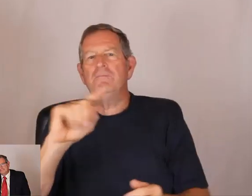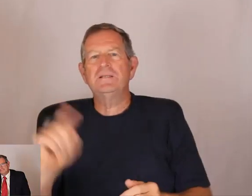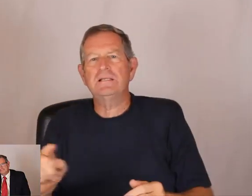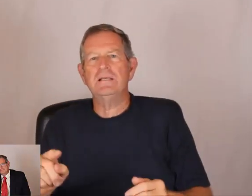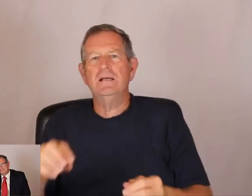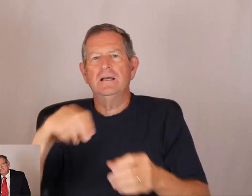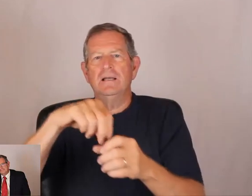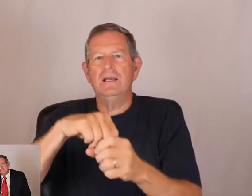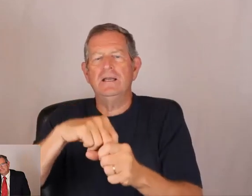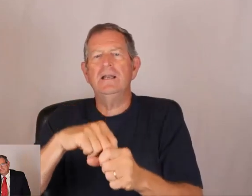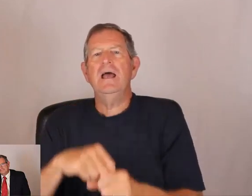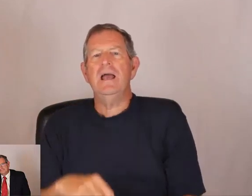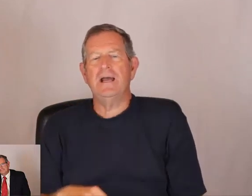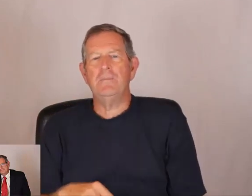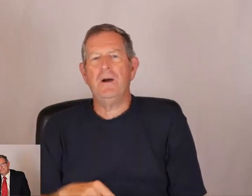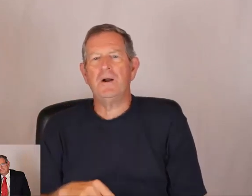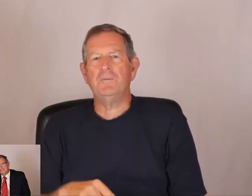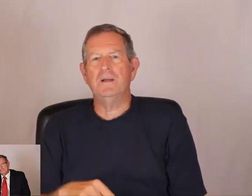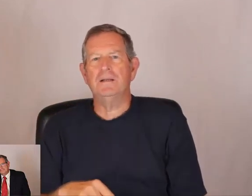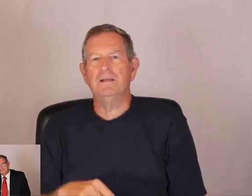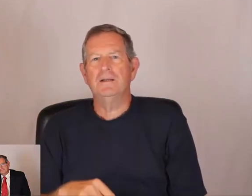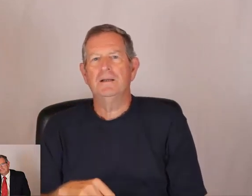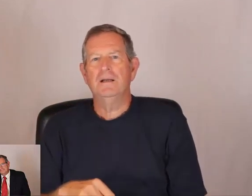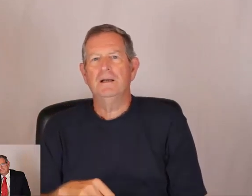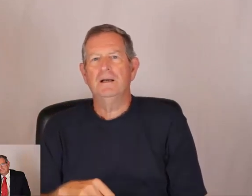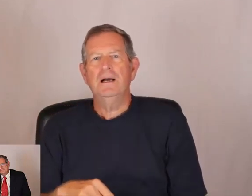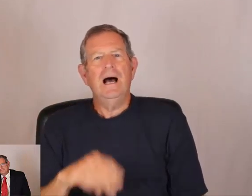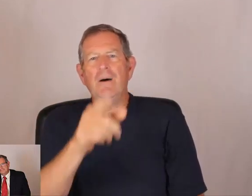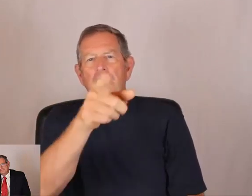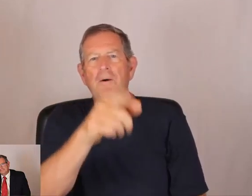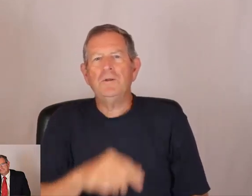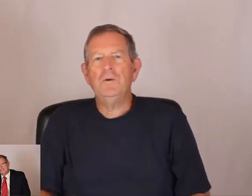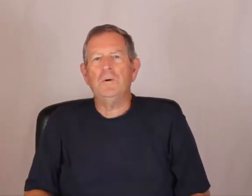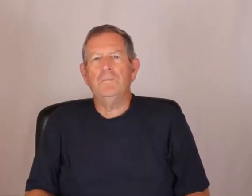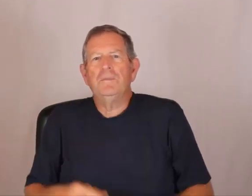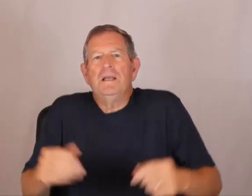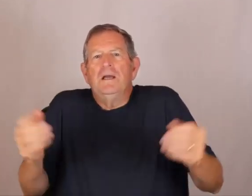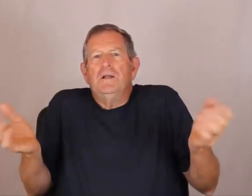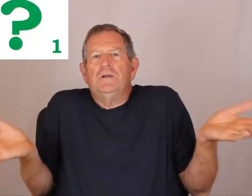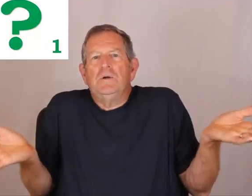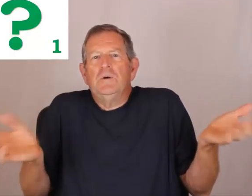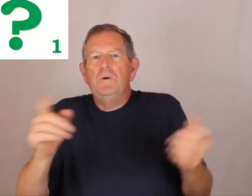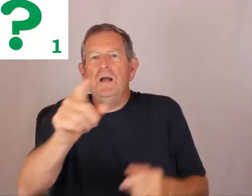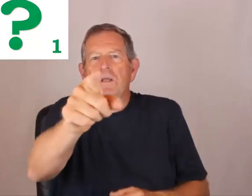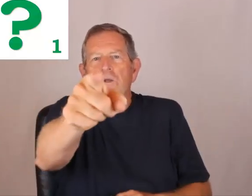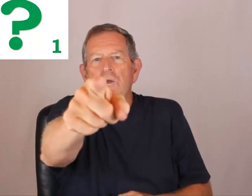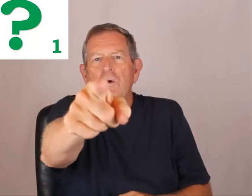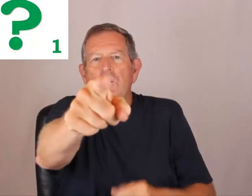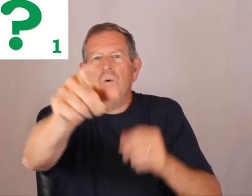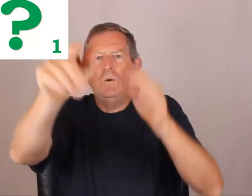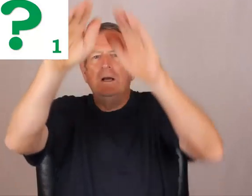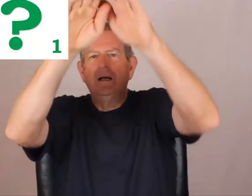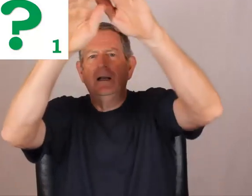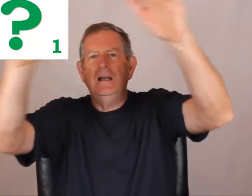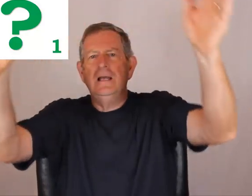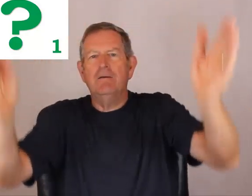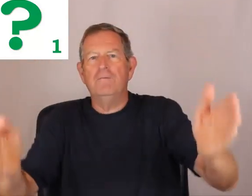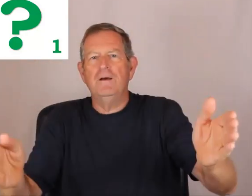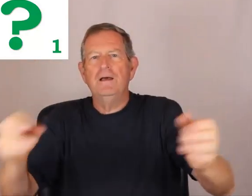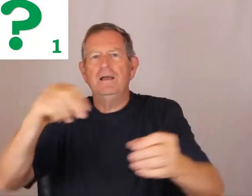lives in an apartment. How about you? Do you live